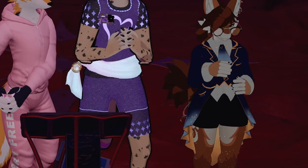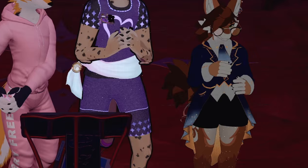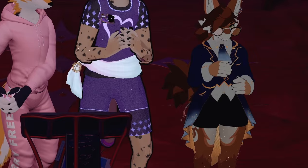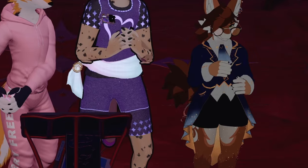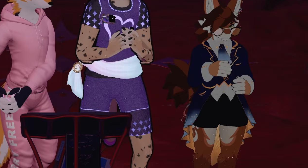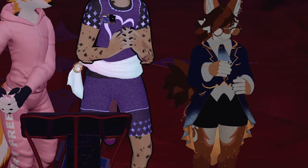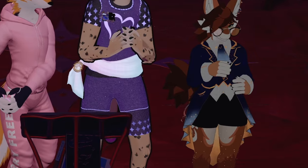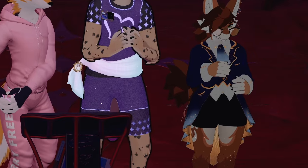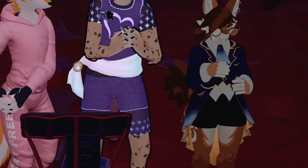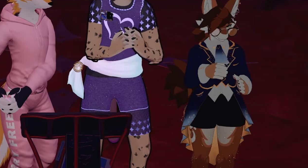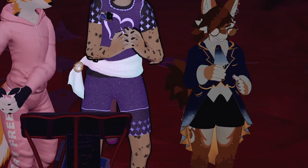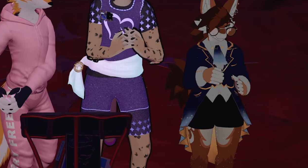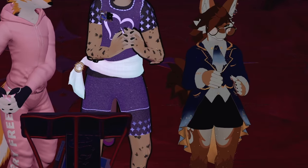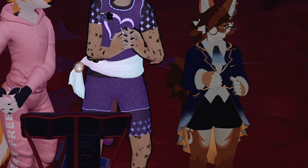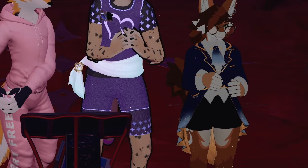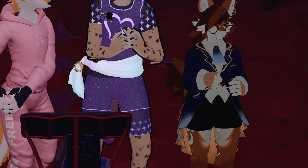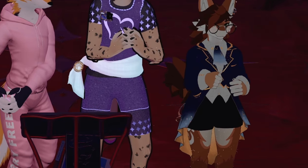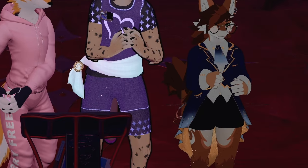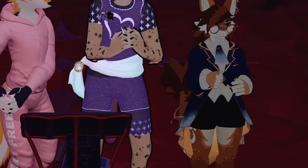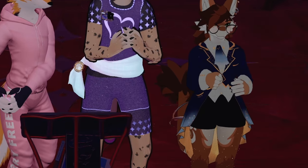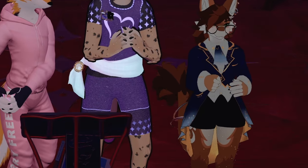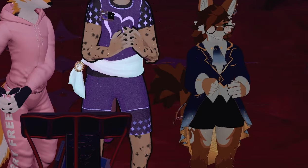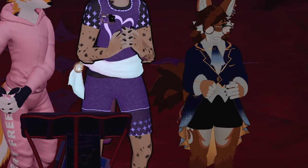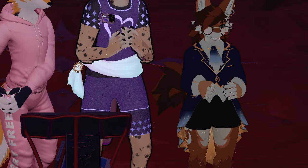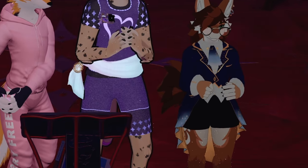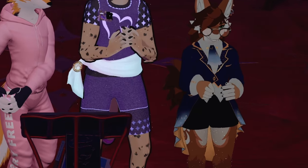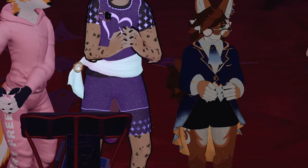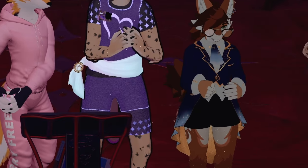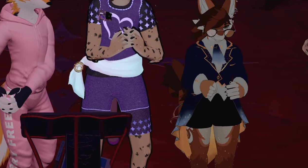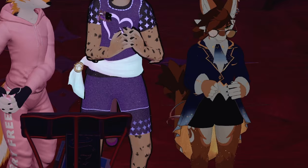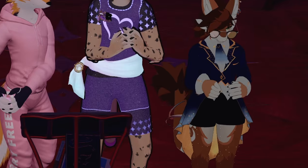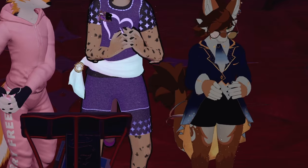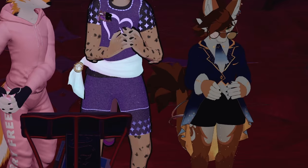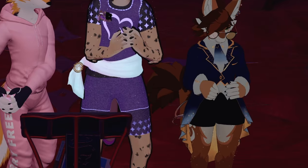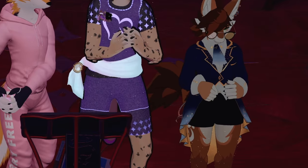button, which allows you to do multiple gestures all at once.